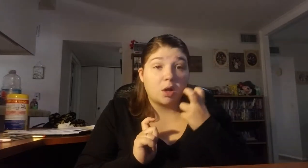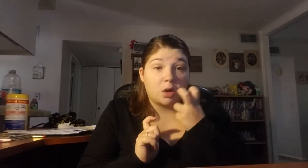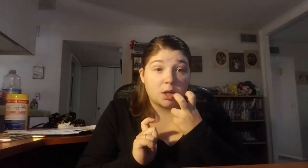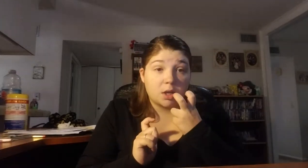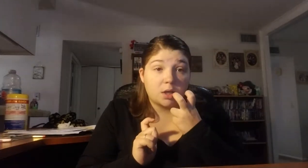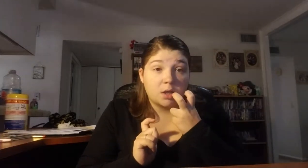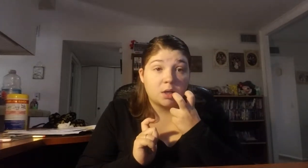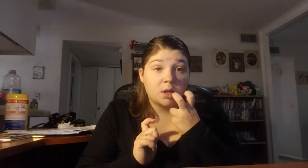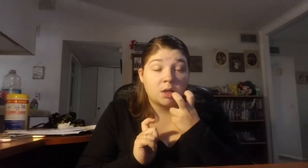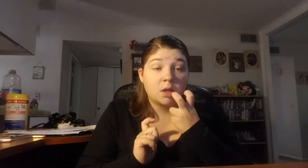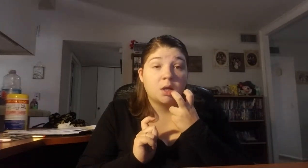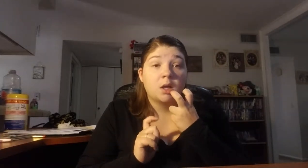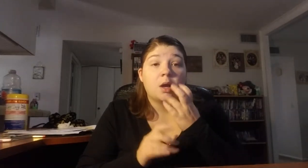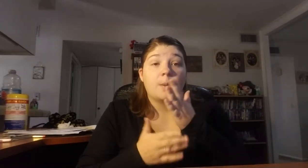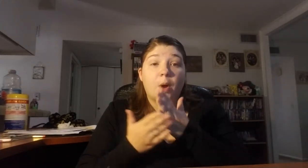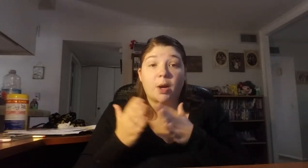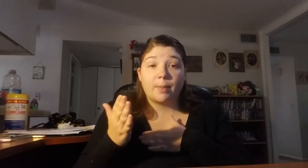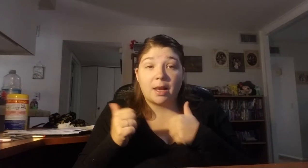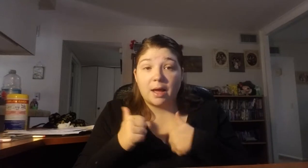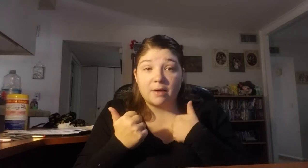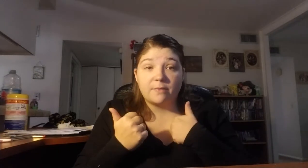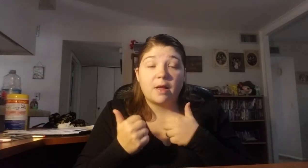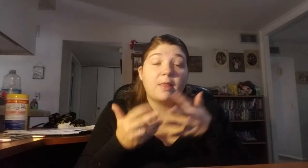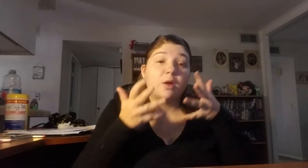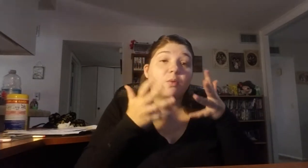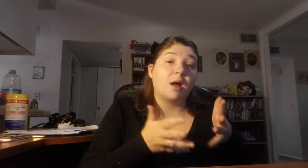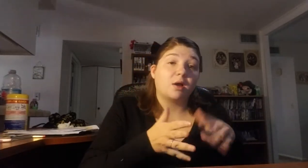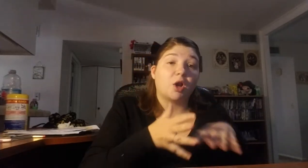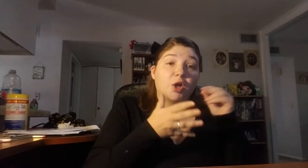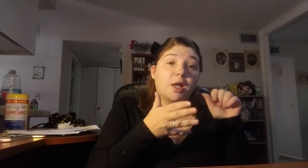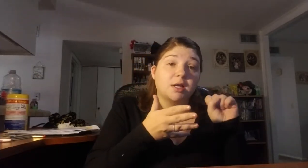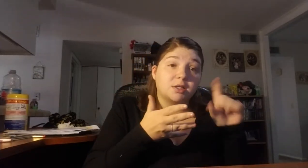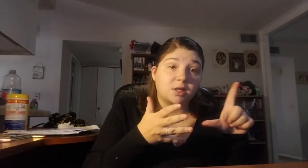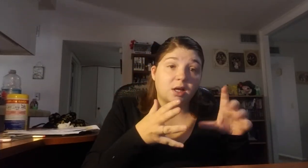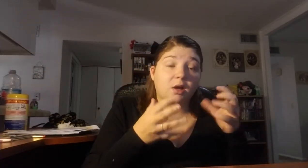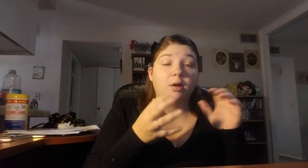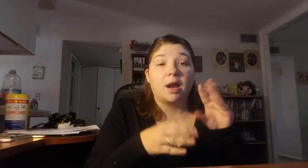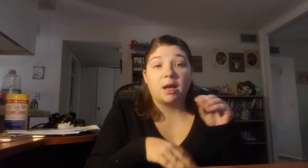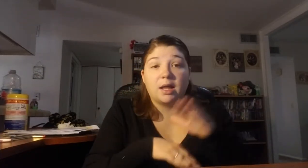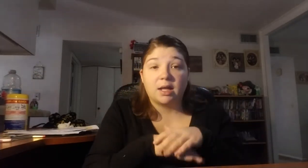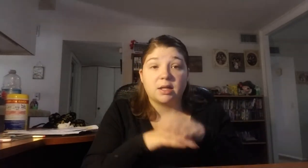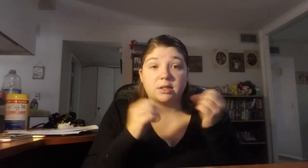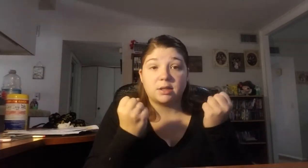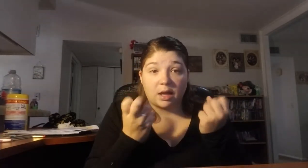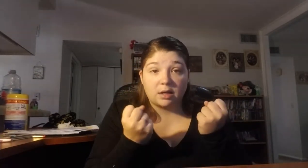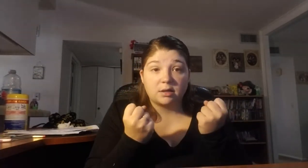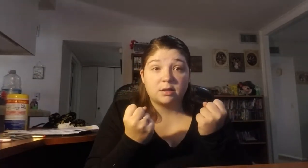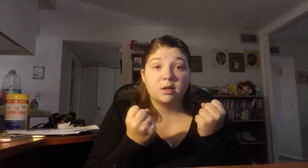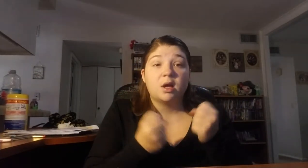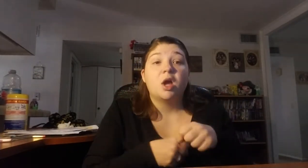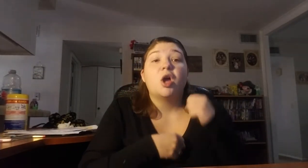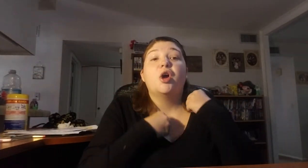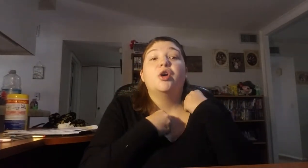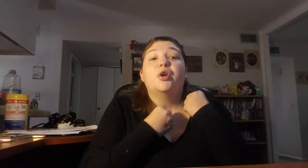orally part of my life, and then right I learned ASL and English sign.